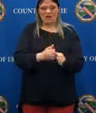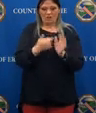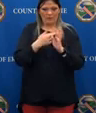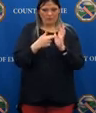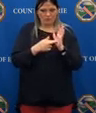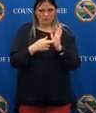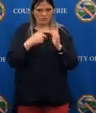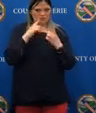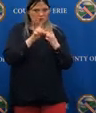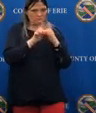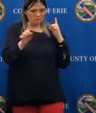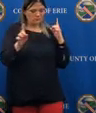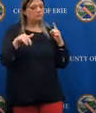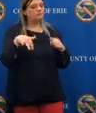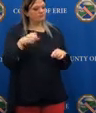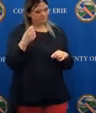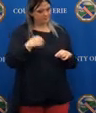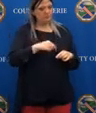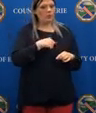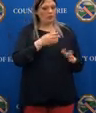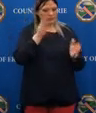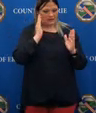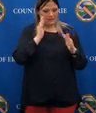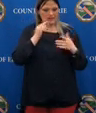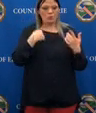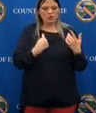we have paid attention to it. We're disappointed when